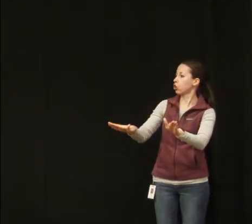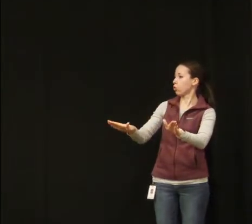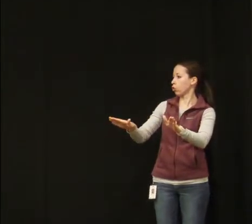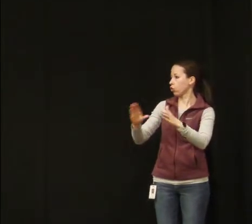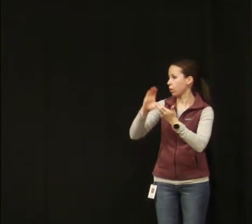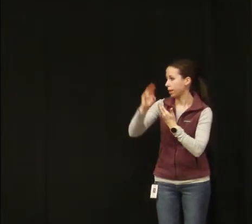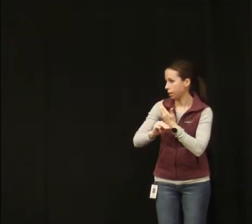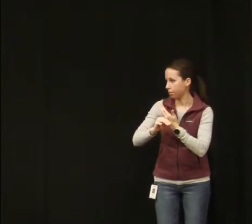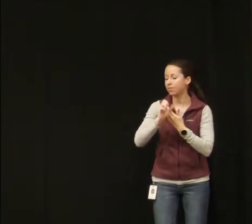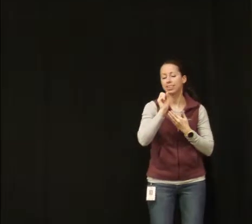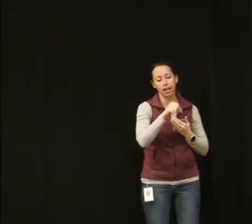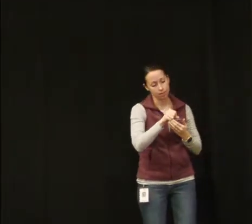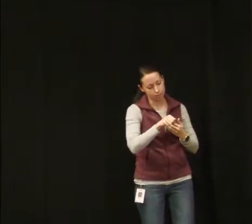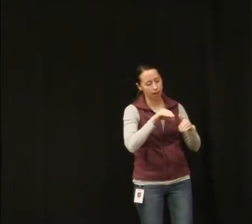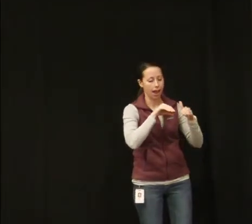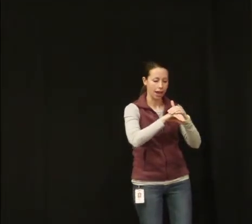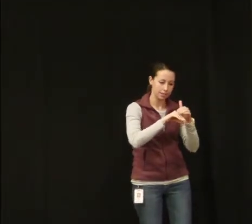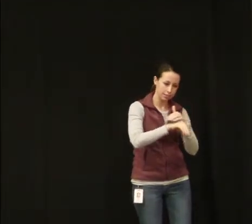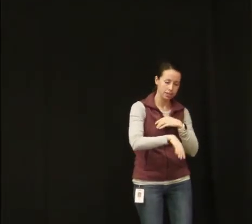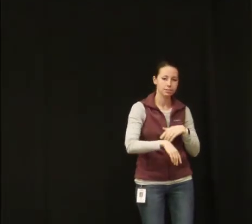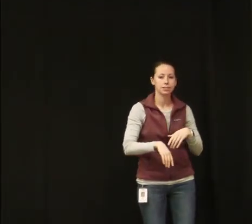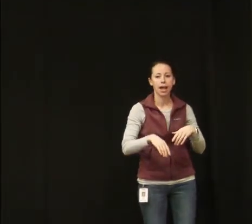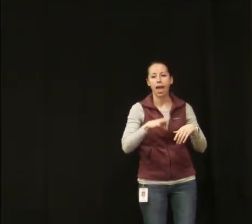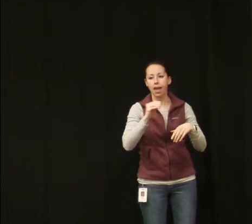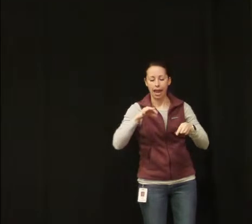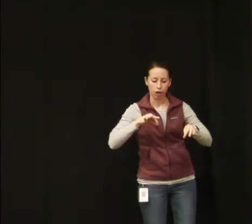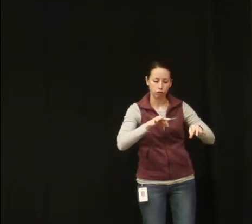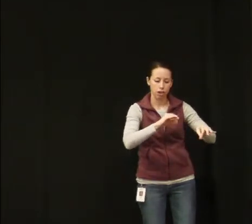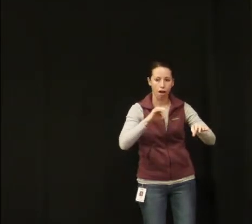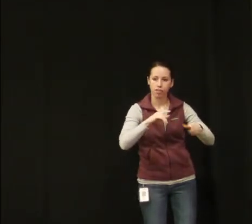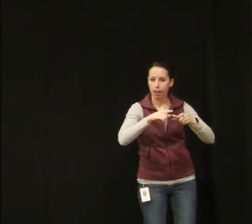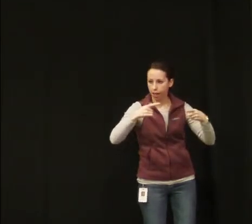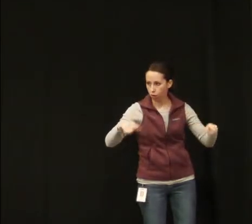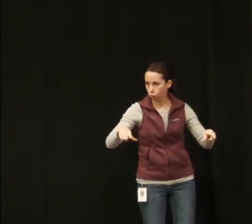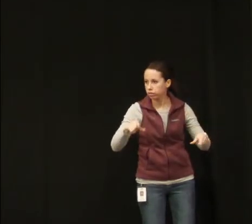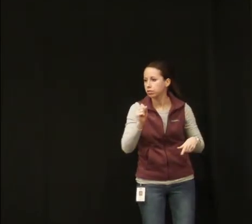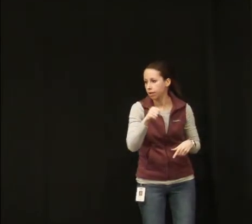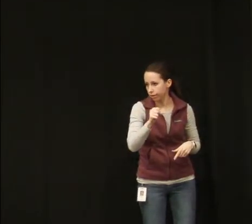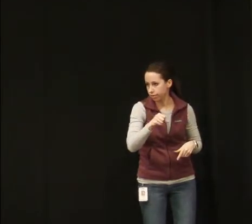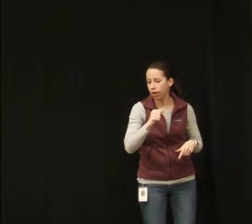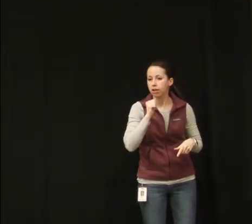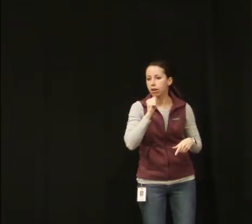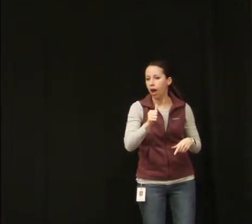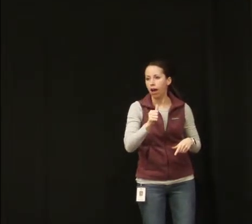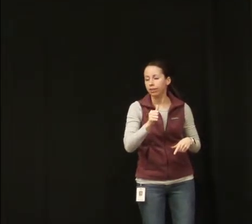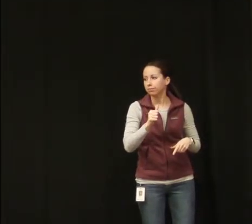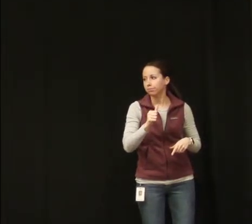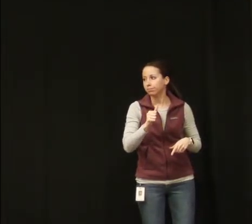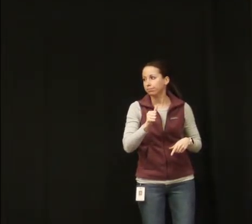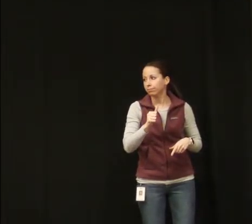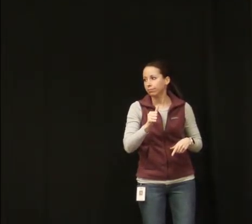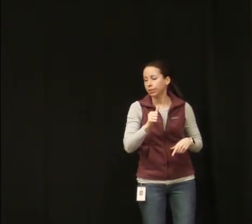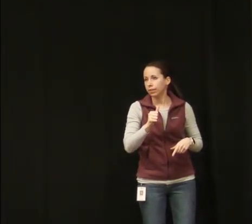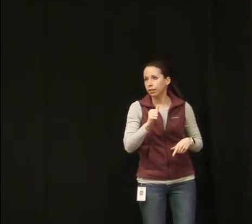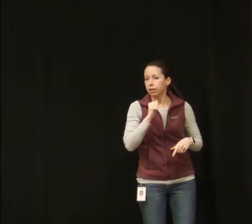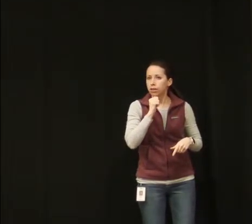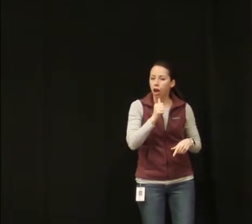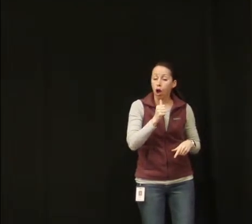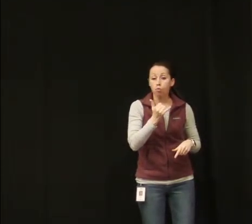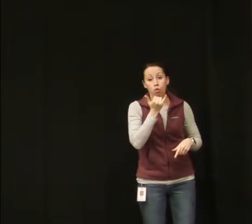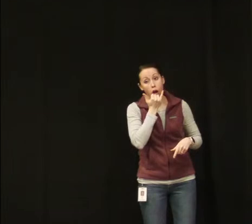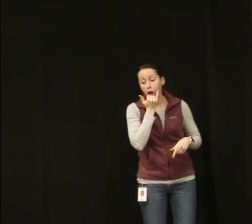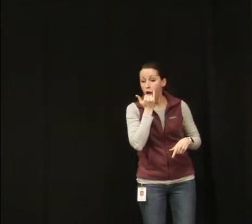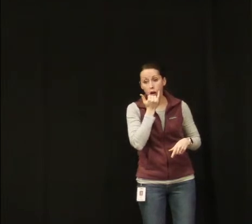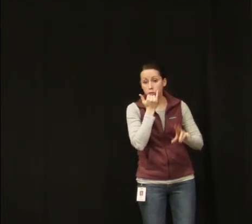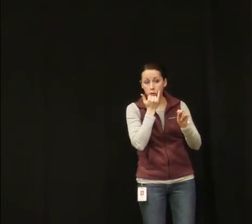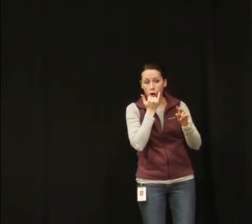of language, and, yeah, I just, like, it's not, in my eyes, sorry, wrong, but it needs to